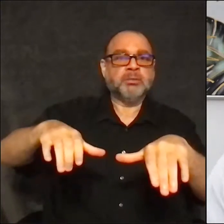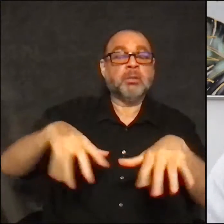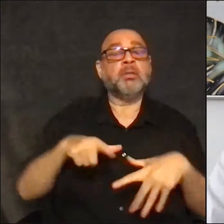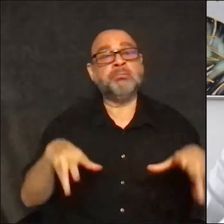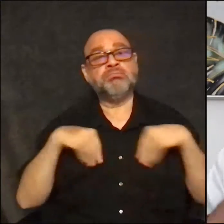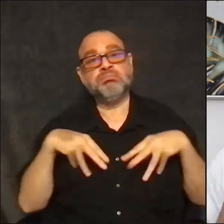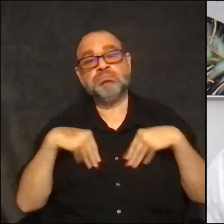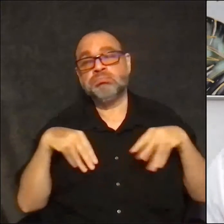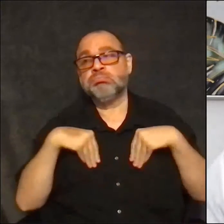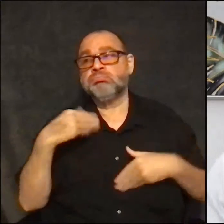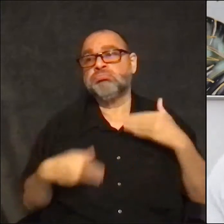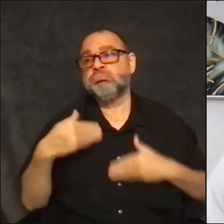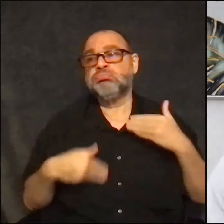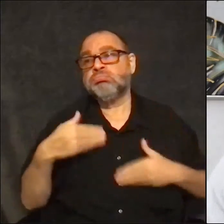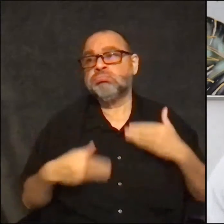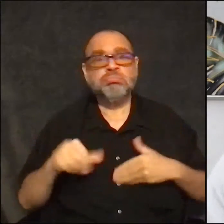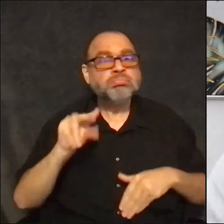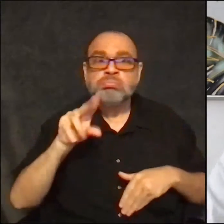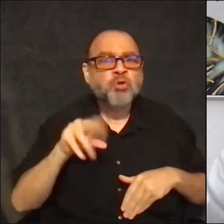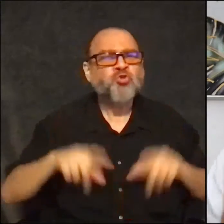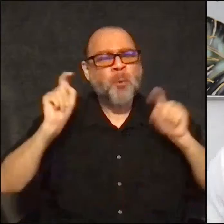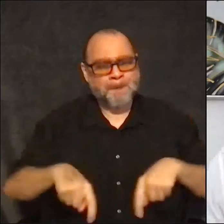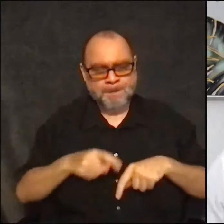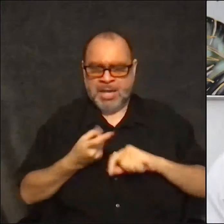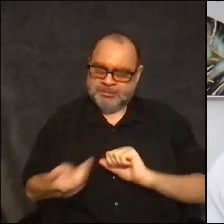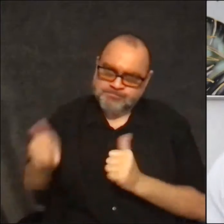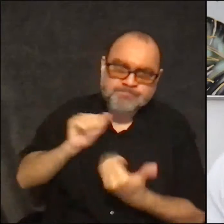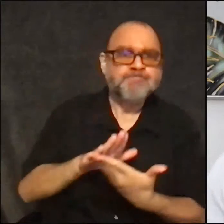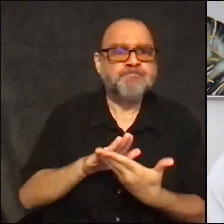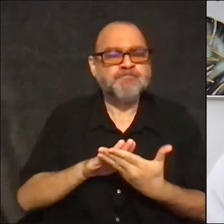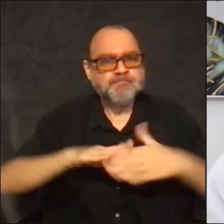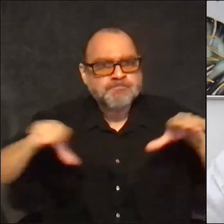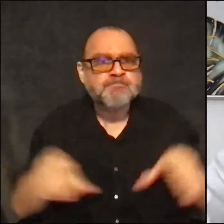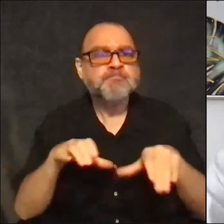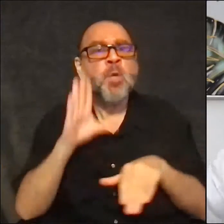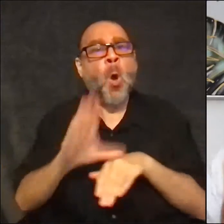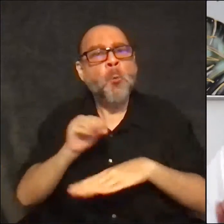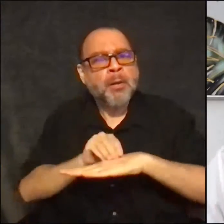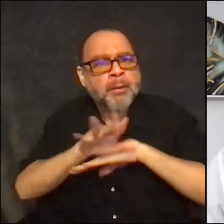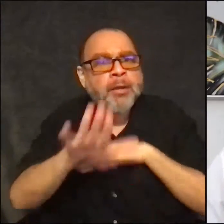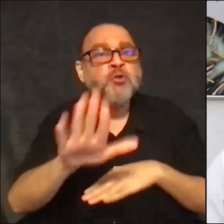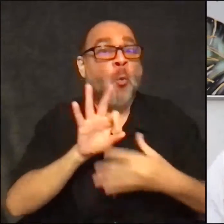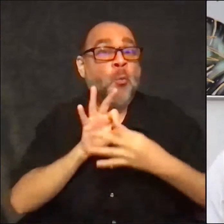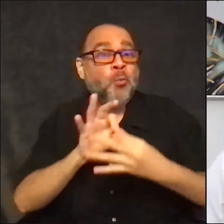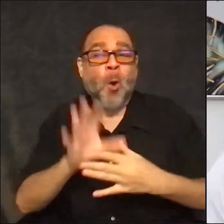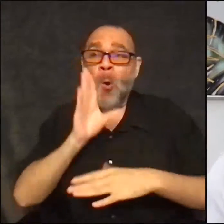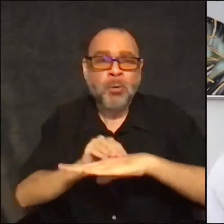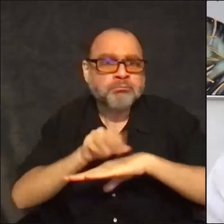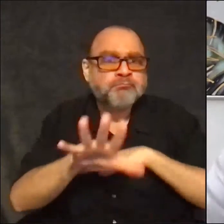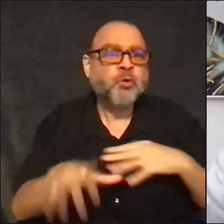bring health. Action is what's going to bring a change. Action is what's going to improve your confidence. Action is what's going to boost